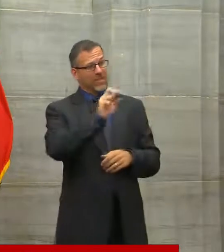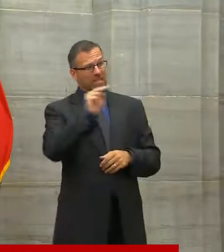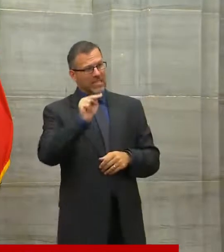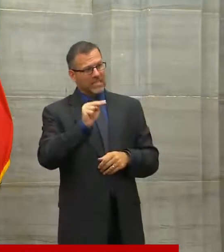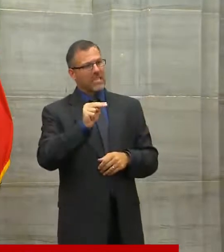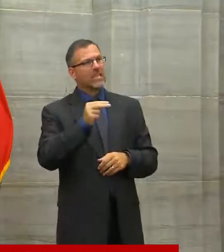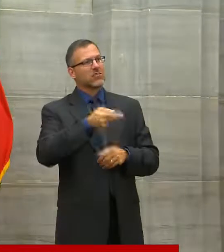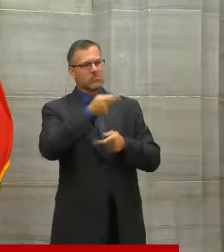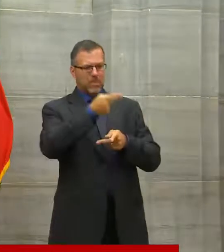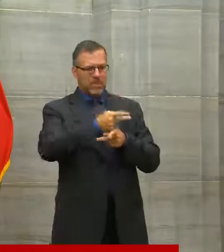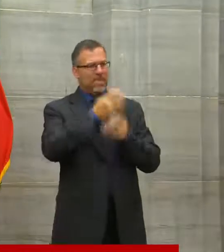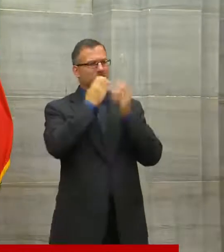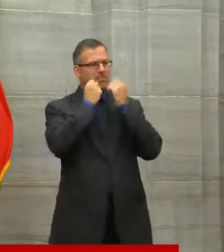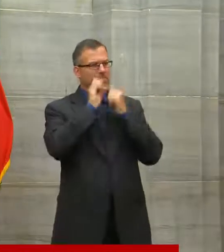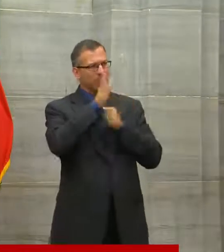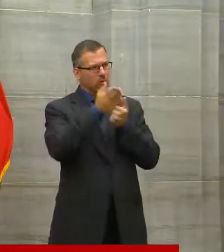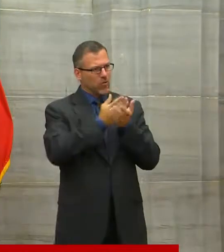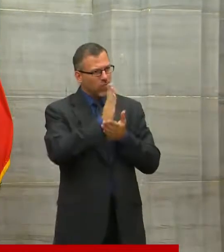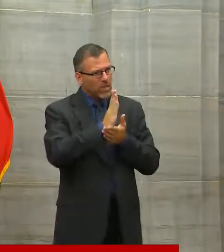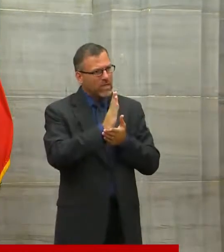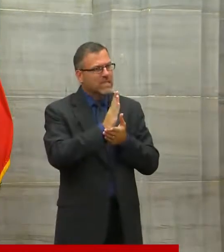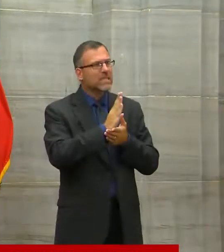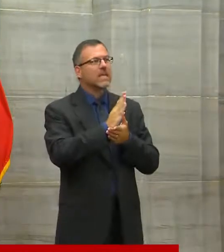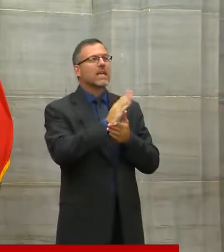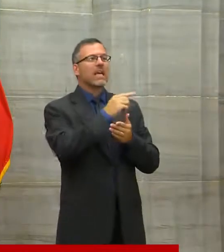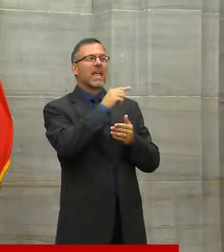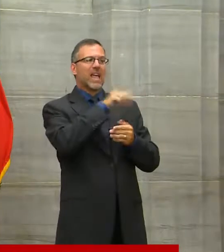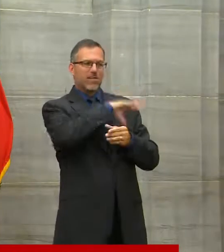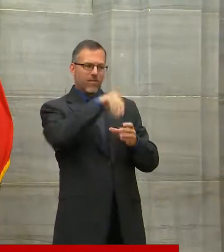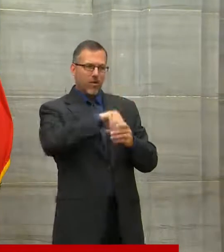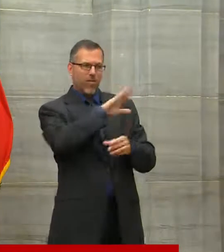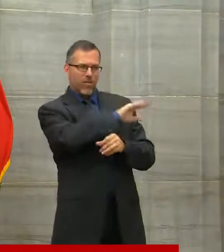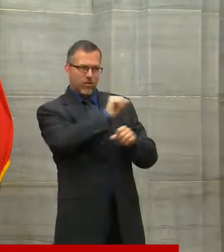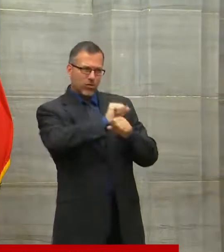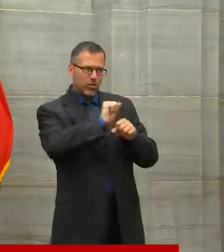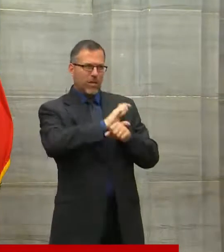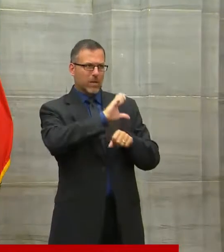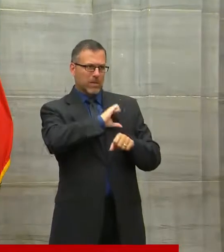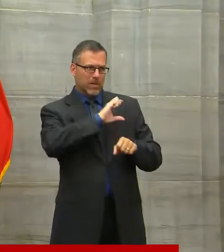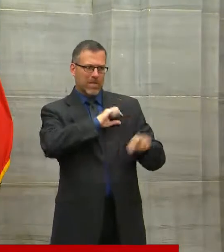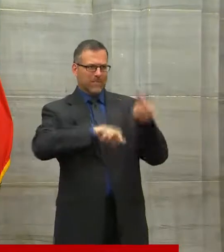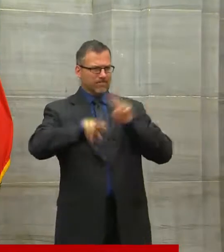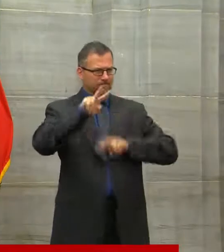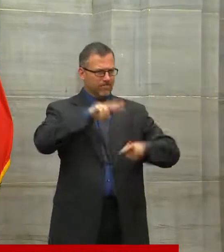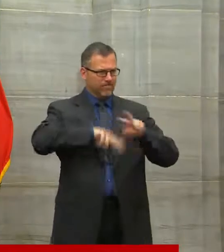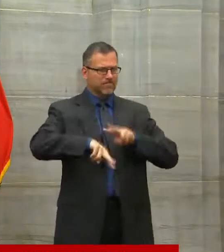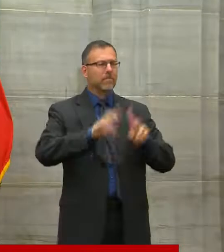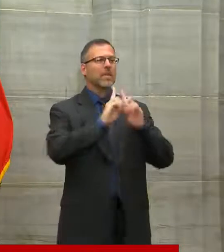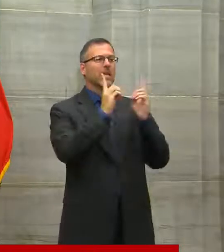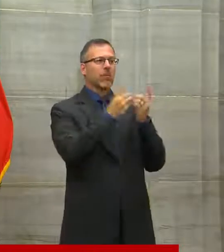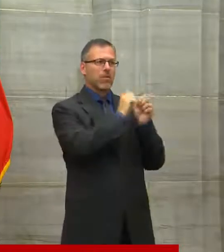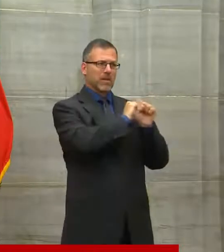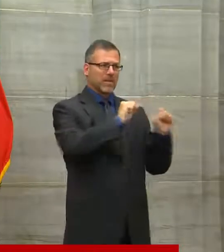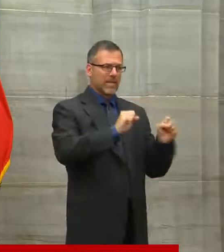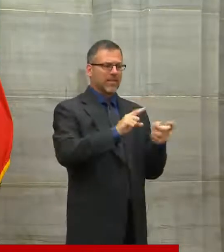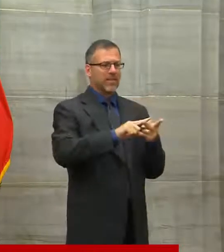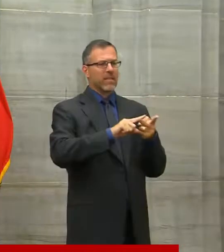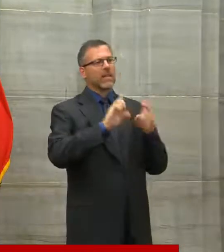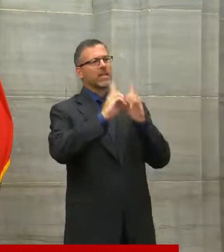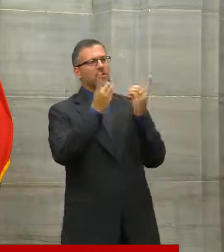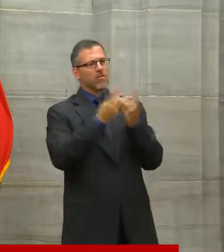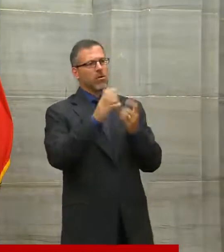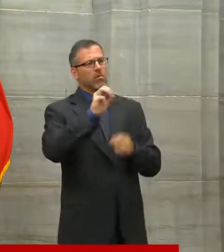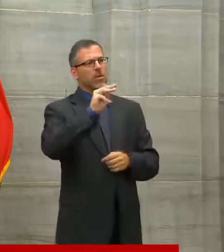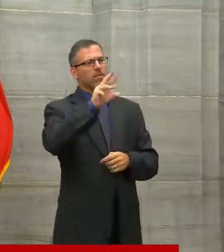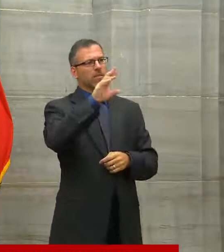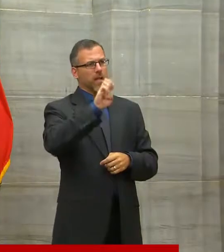the forefront of policing. In conjunction with Department of Safety, Department of Commerce and Insurance, Association of Chiefs